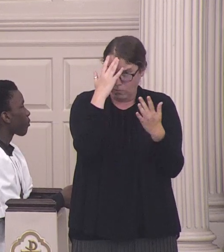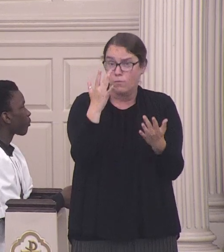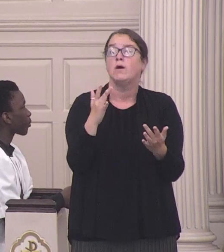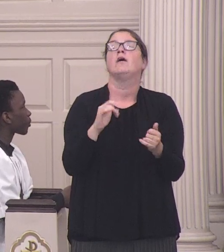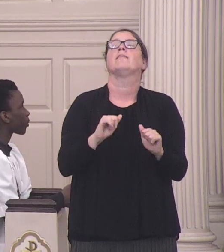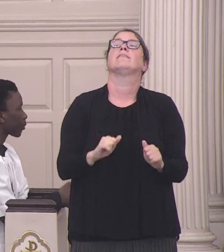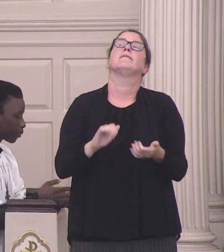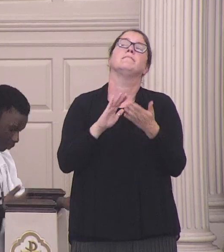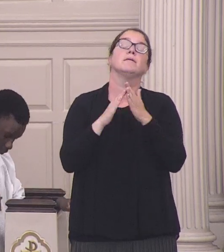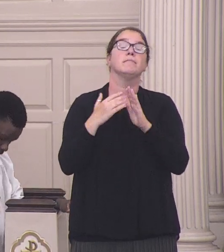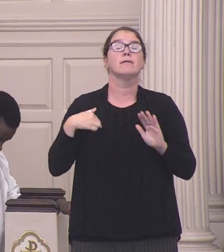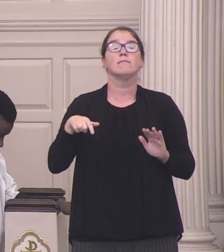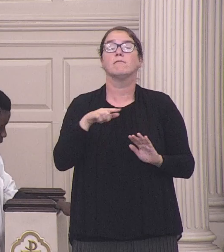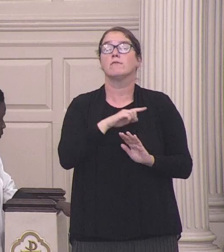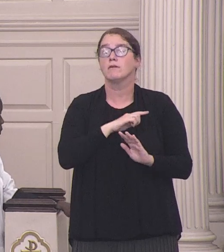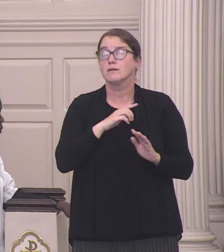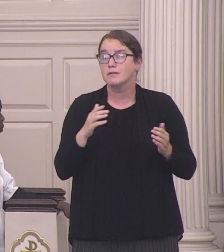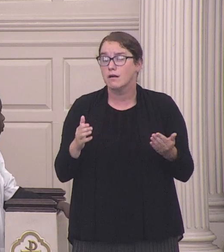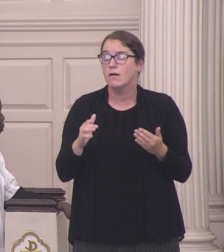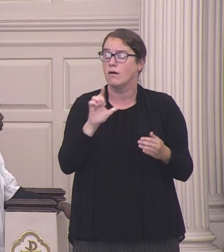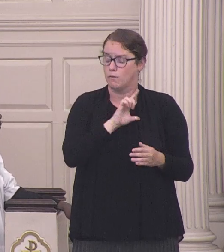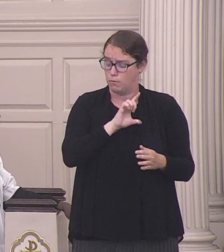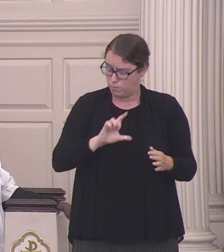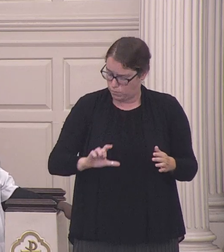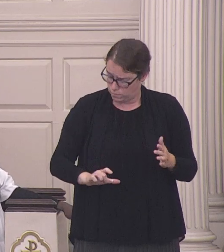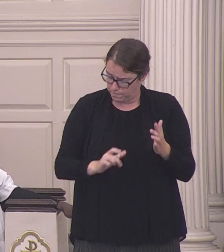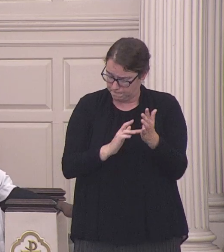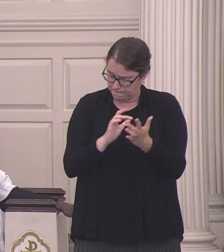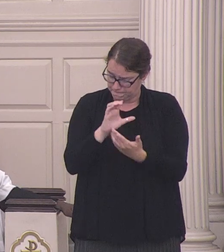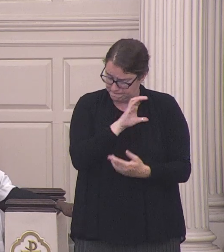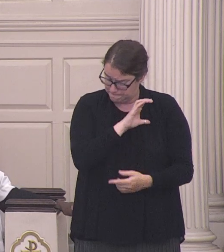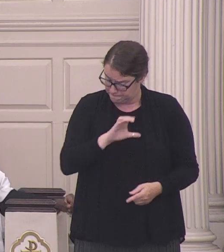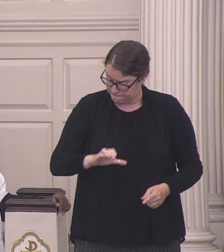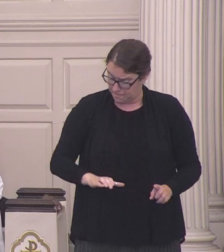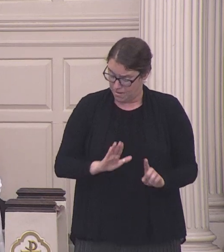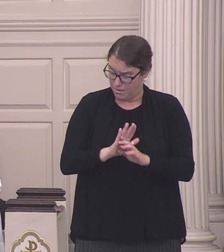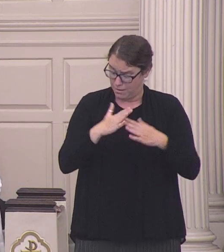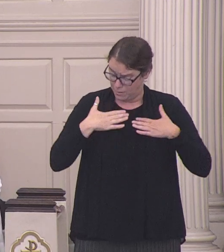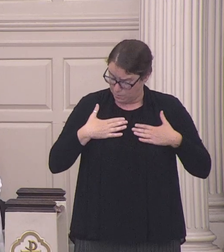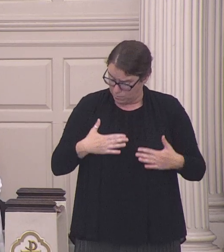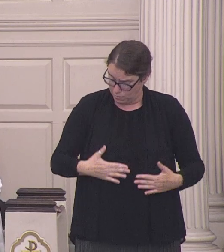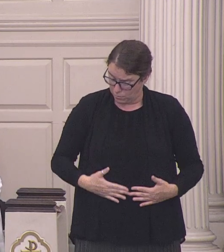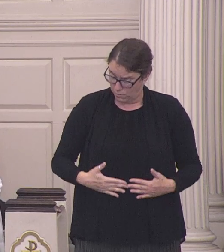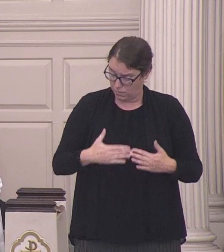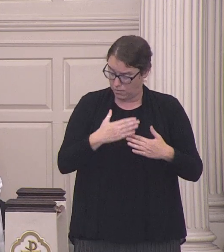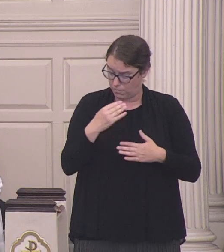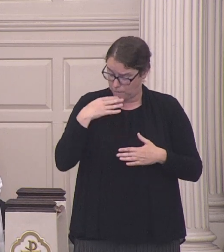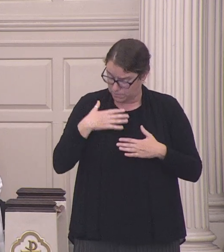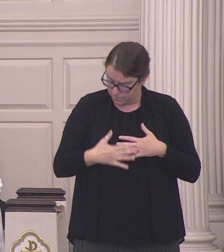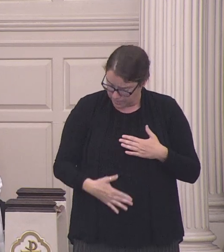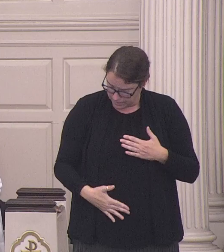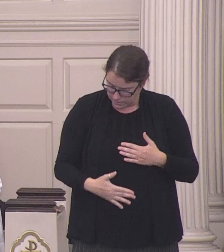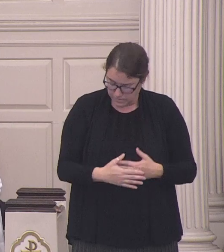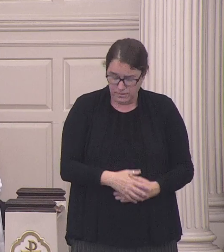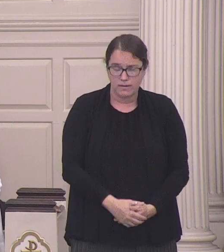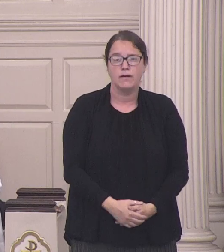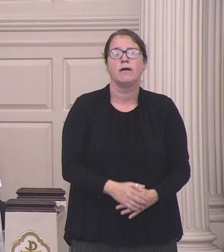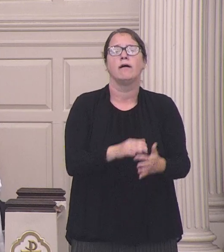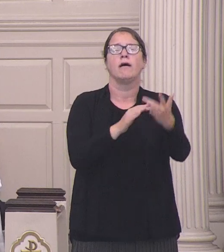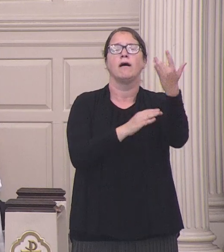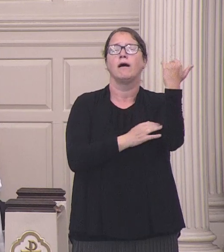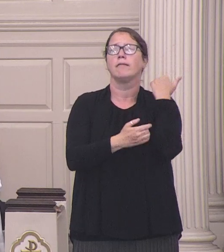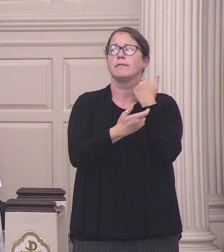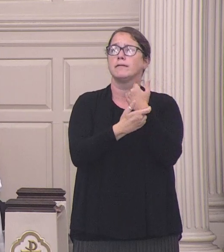may become for us the body and blood of our Lord Jesus Christ. At the time